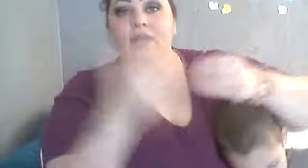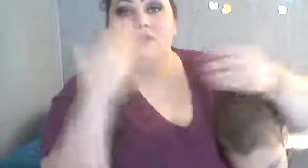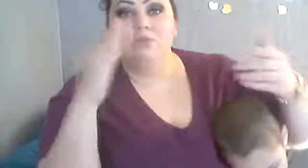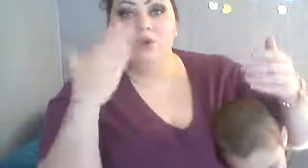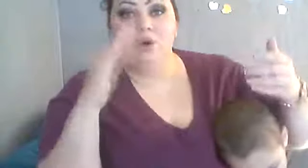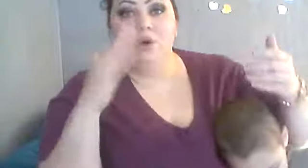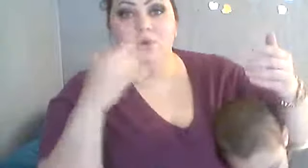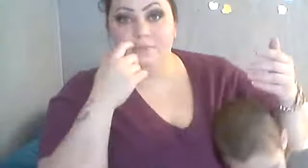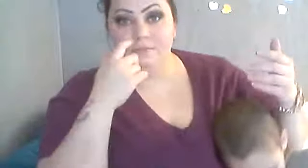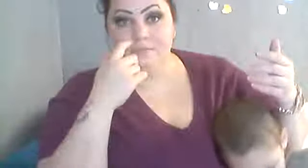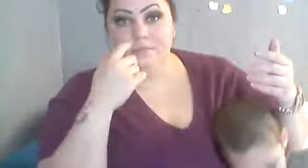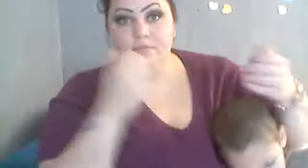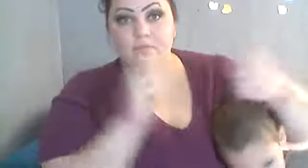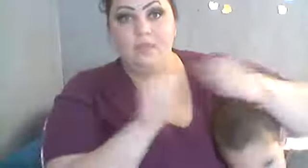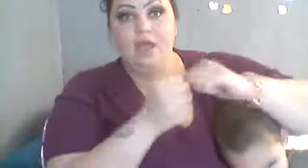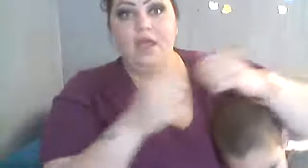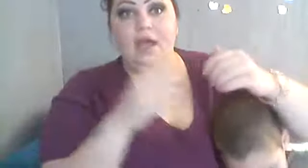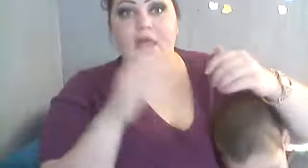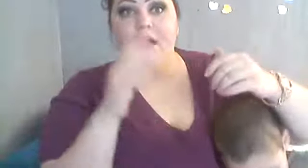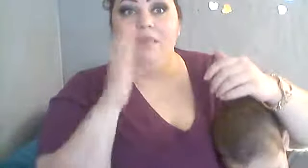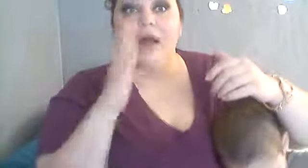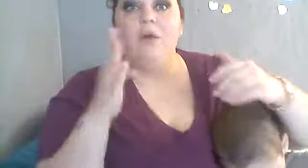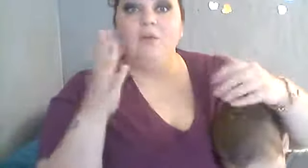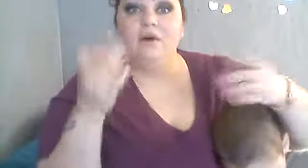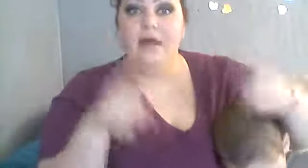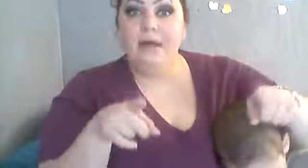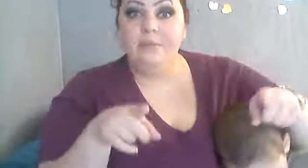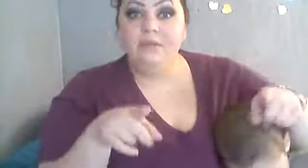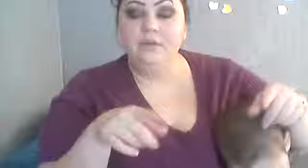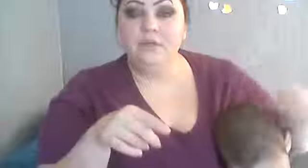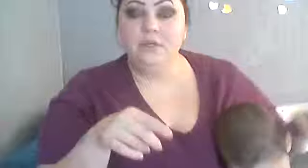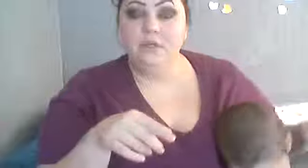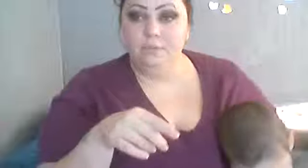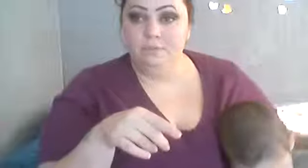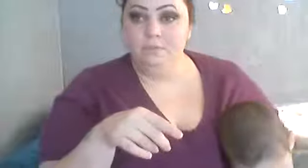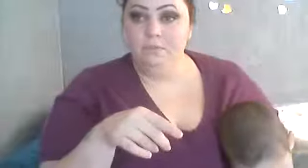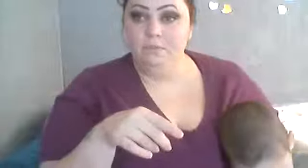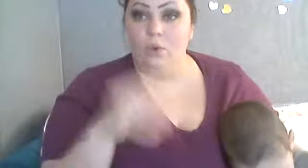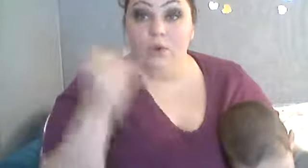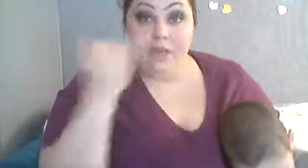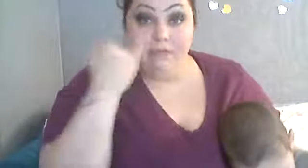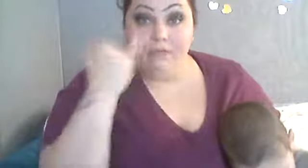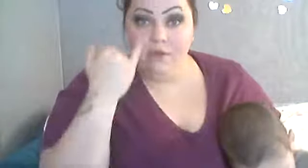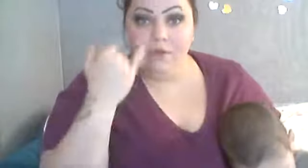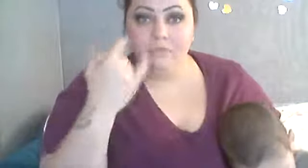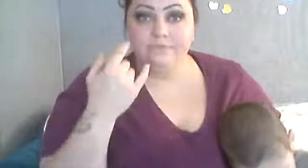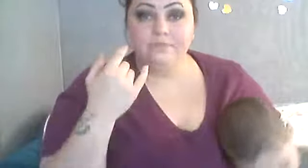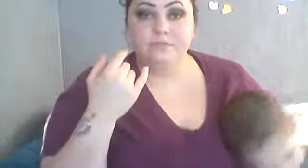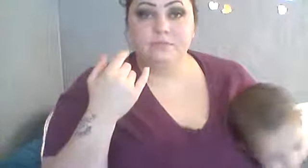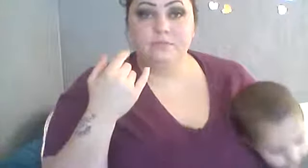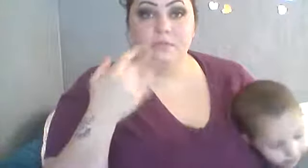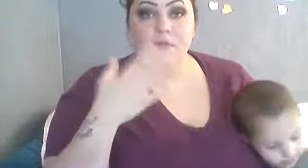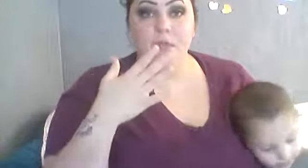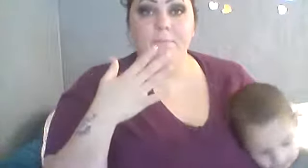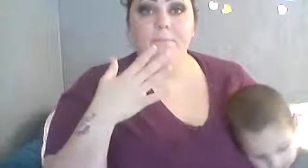don't know how that will happen or if it will.